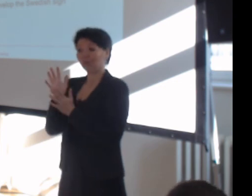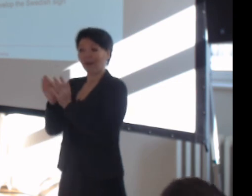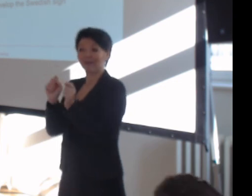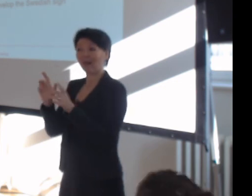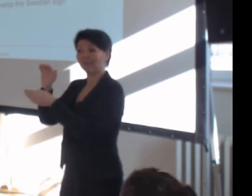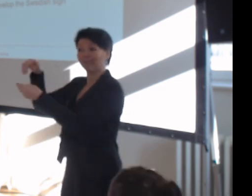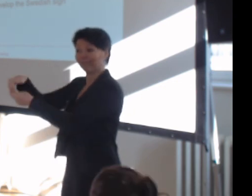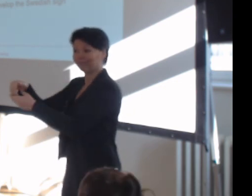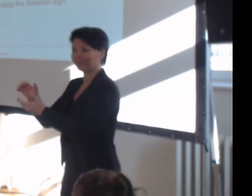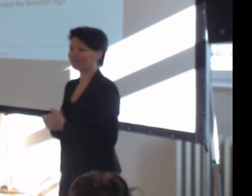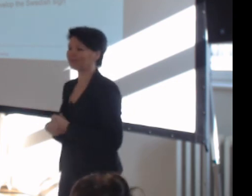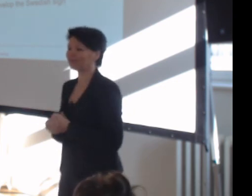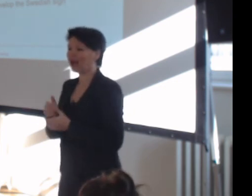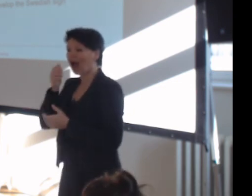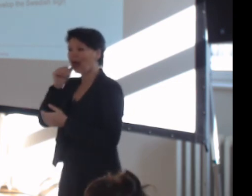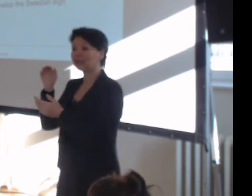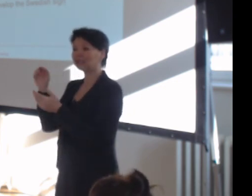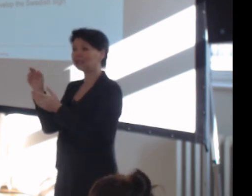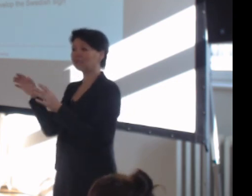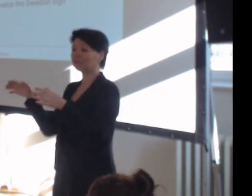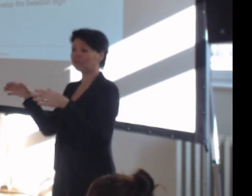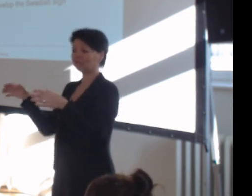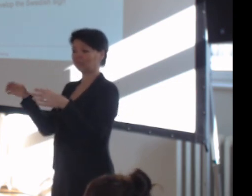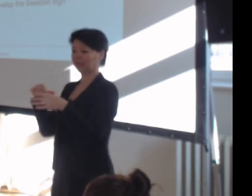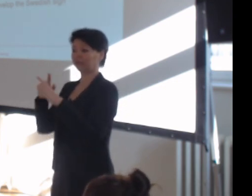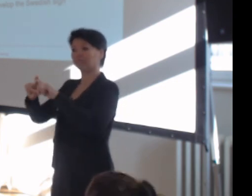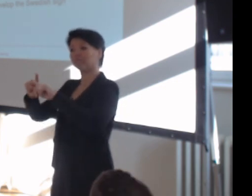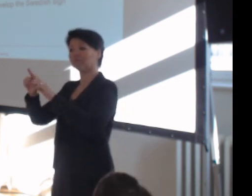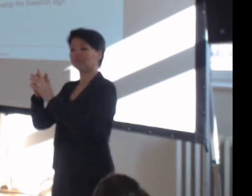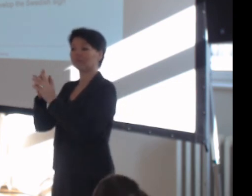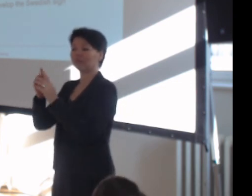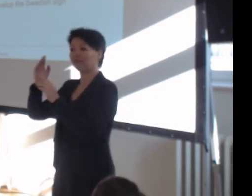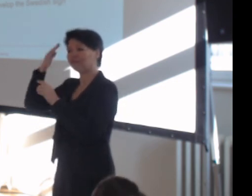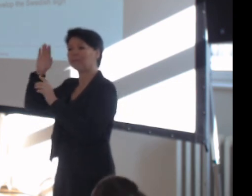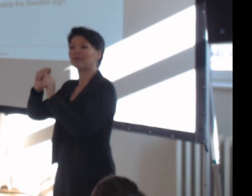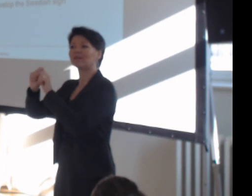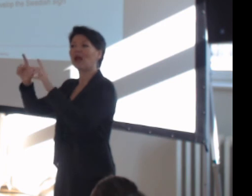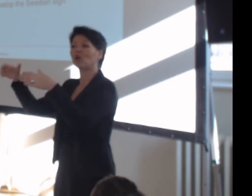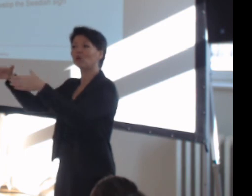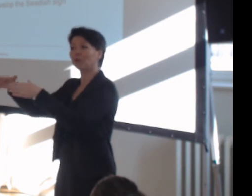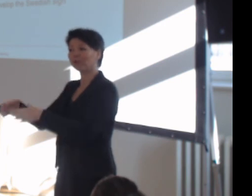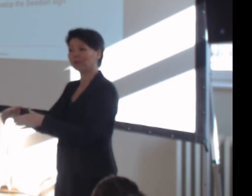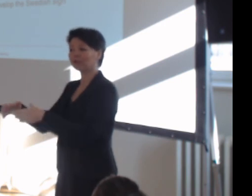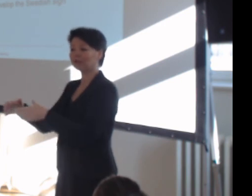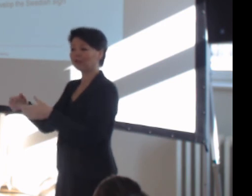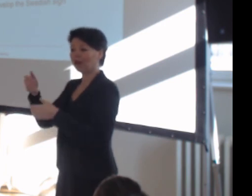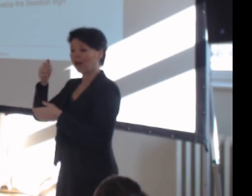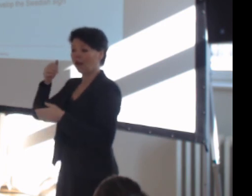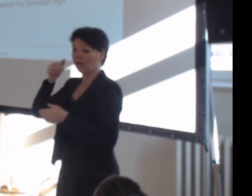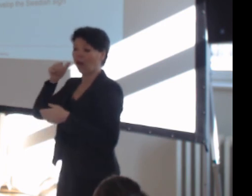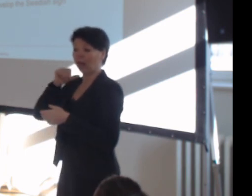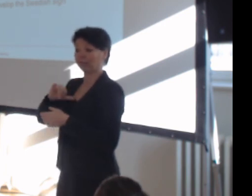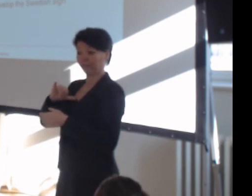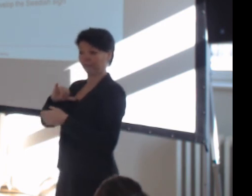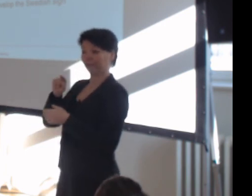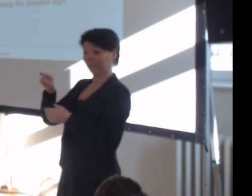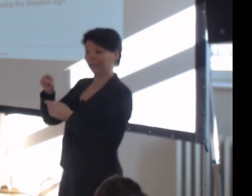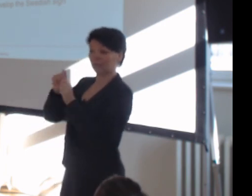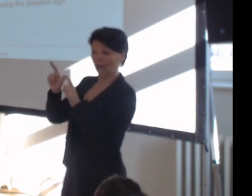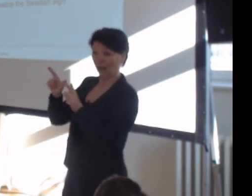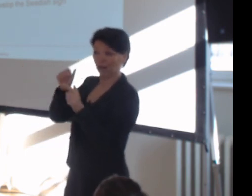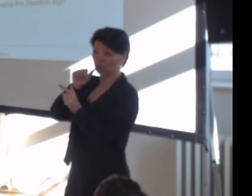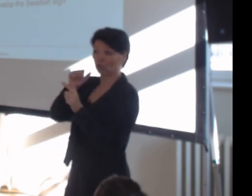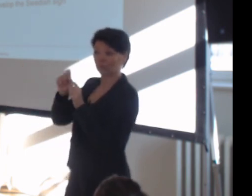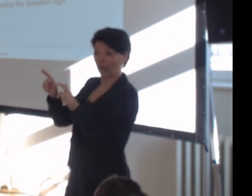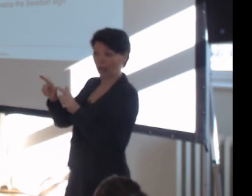of the 5 minority languages, their groups, or if you have sign language as your native language, then you have a right